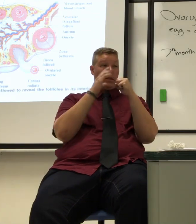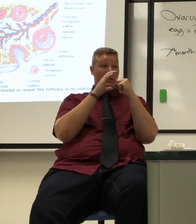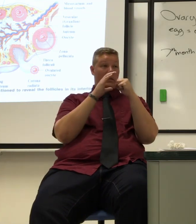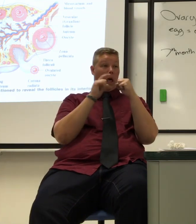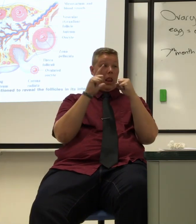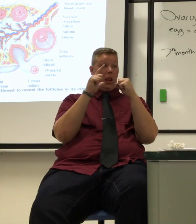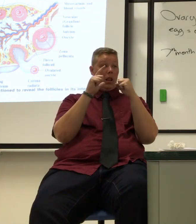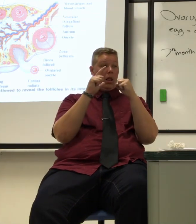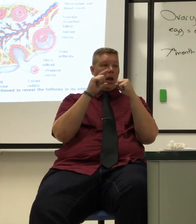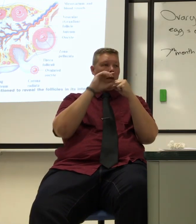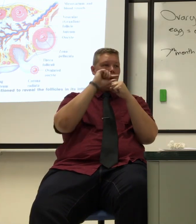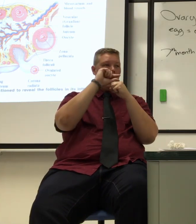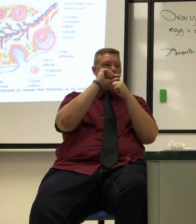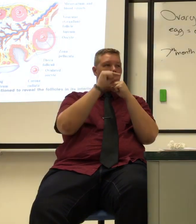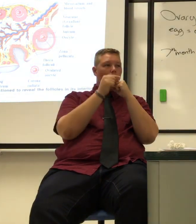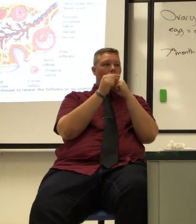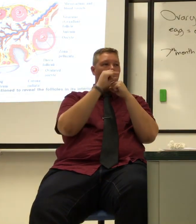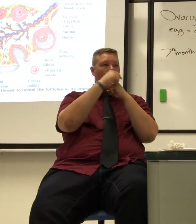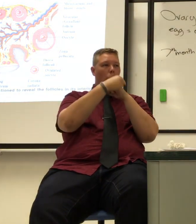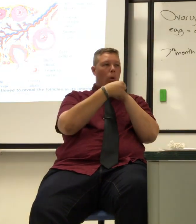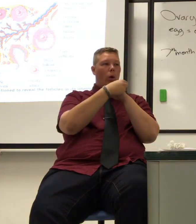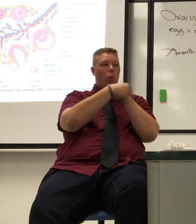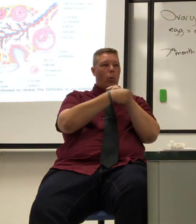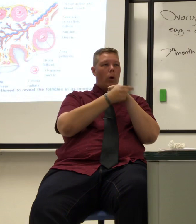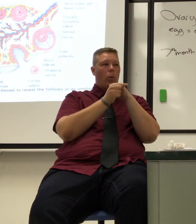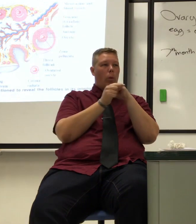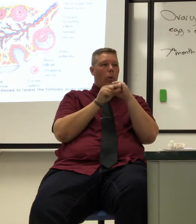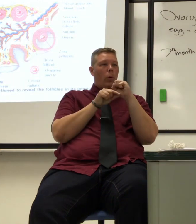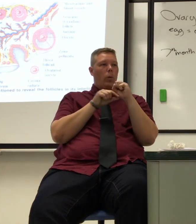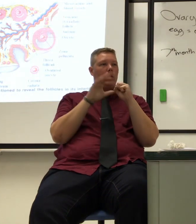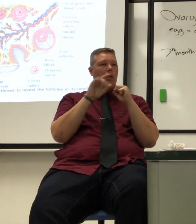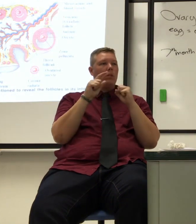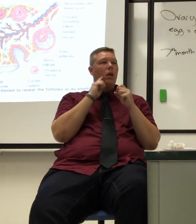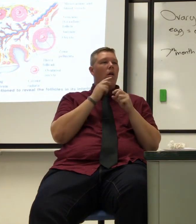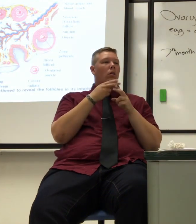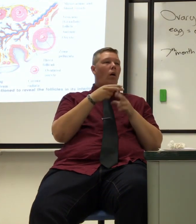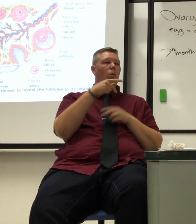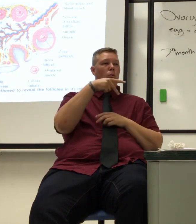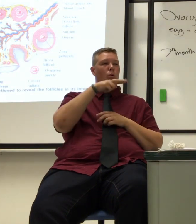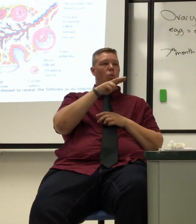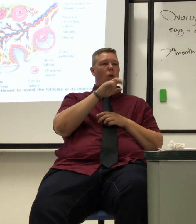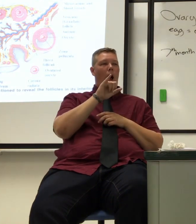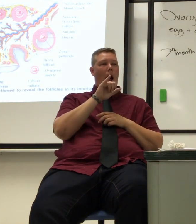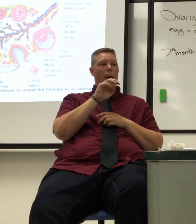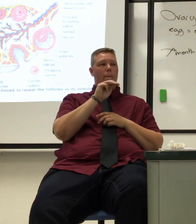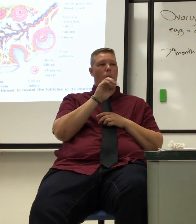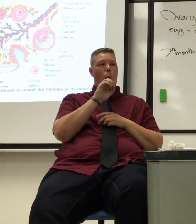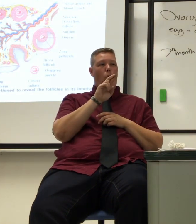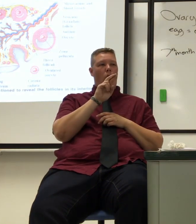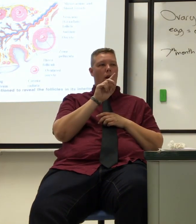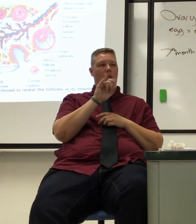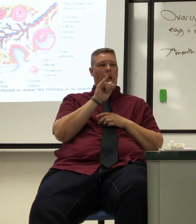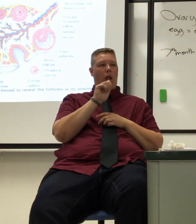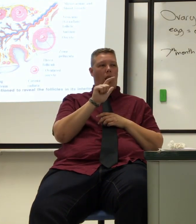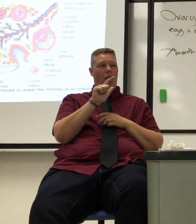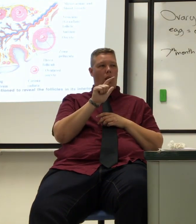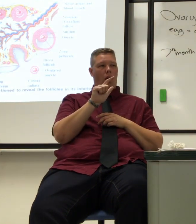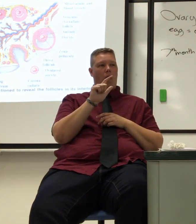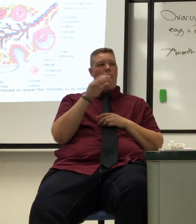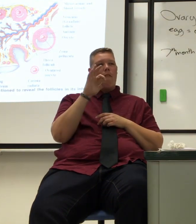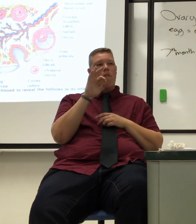would call this a primordial follicle. Primordial follicle. It's an immature follicle.